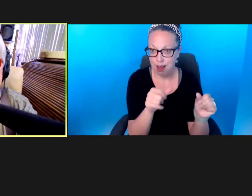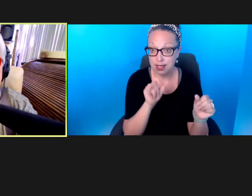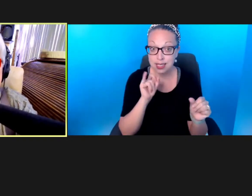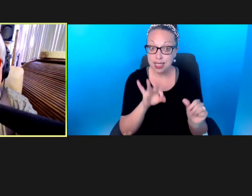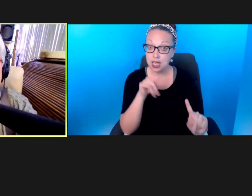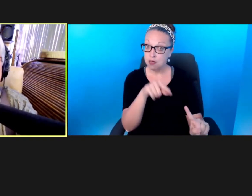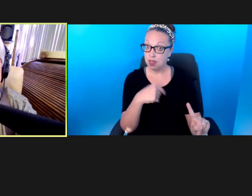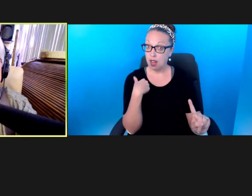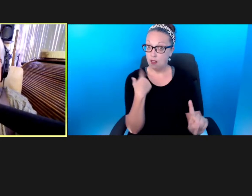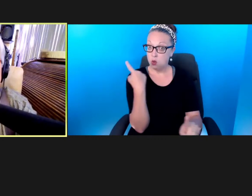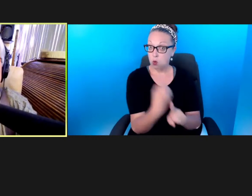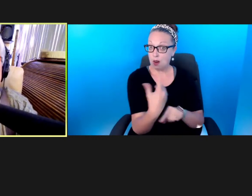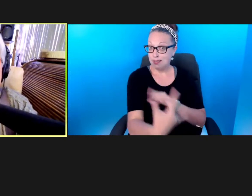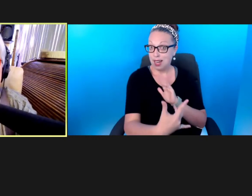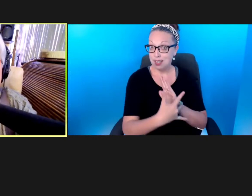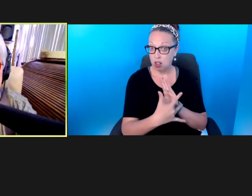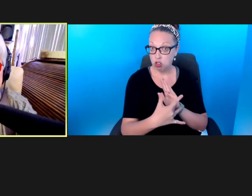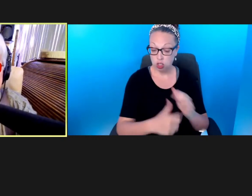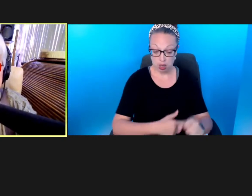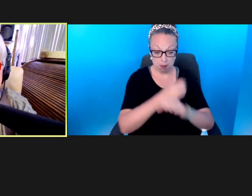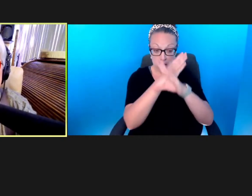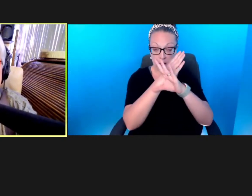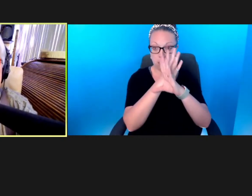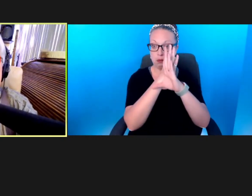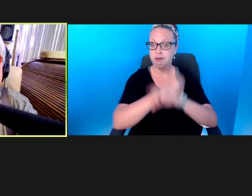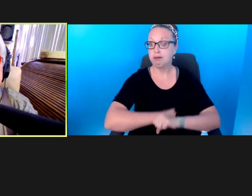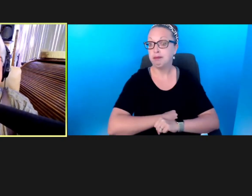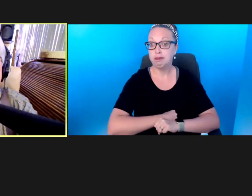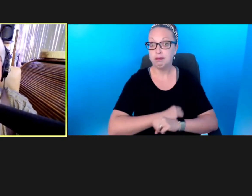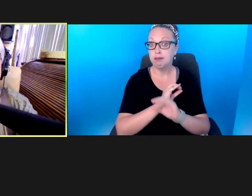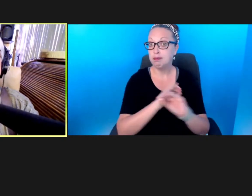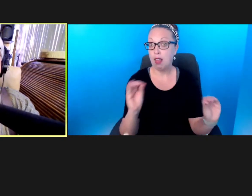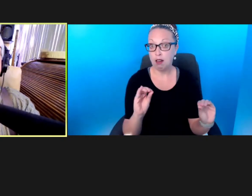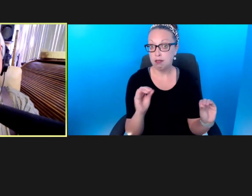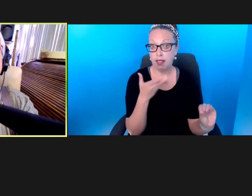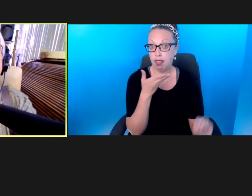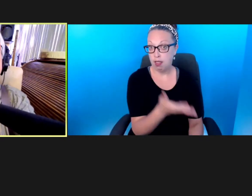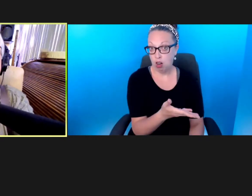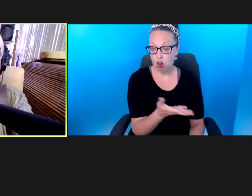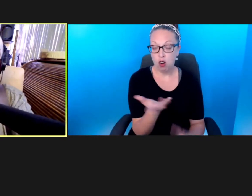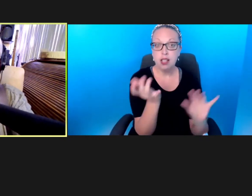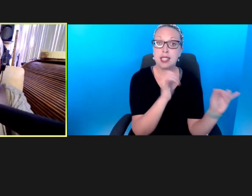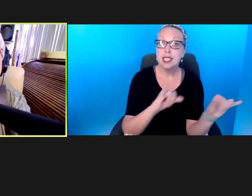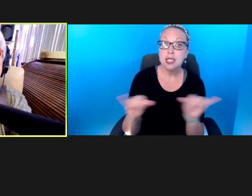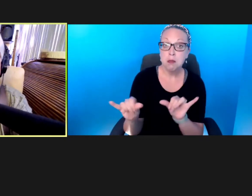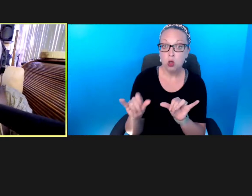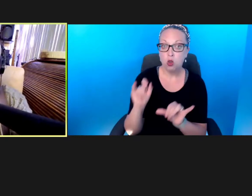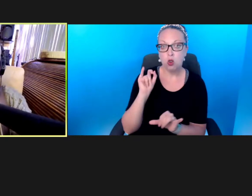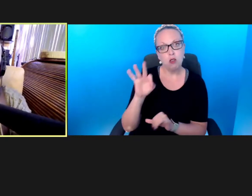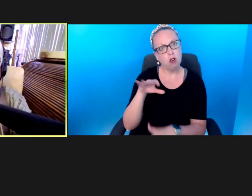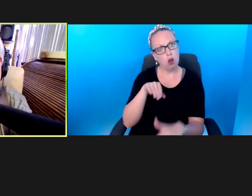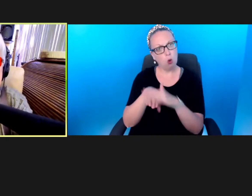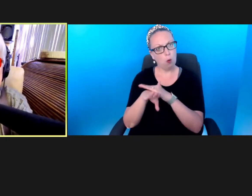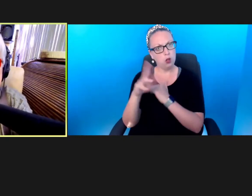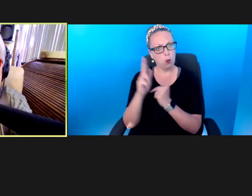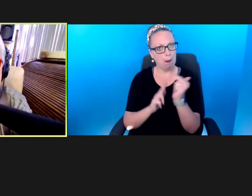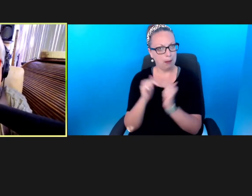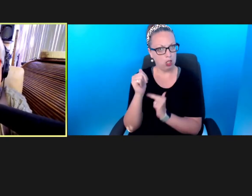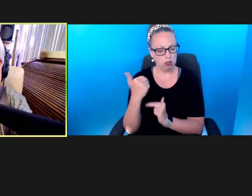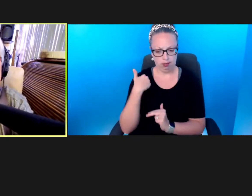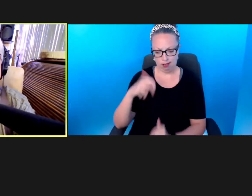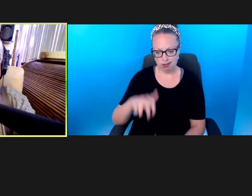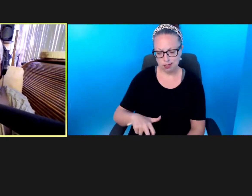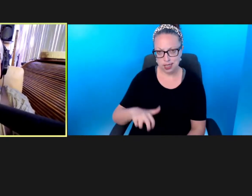would not have a barrier to sign reading. Similarly, if I walk into a building and there are